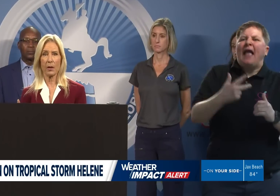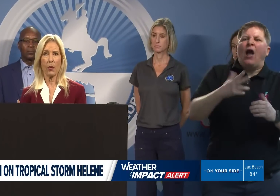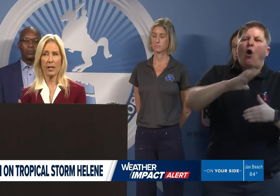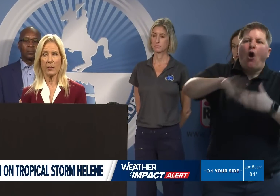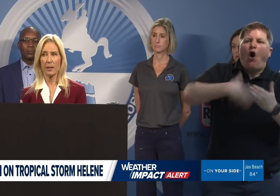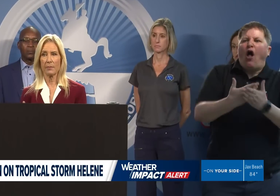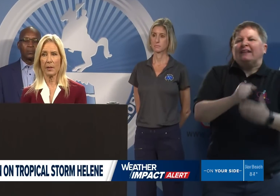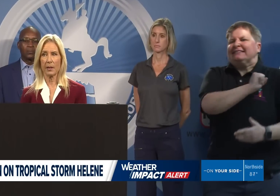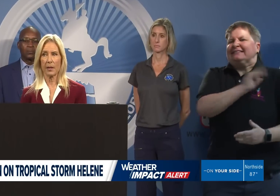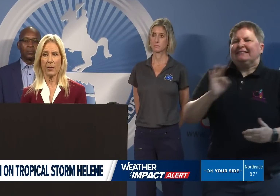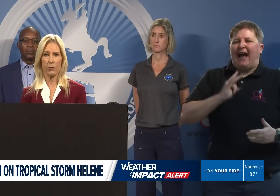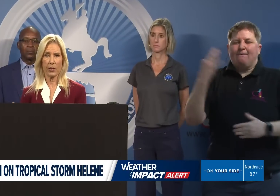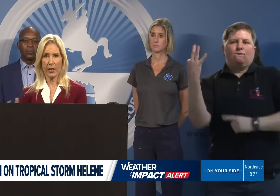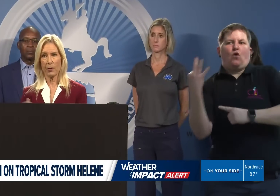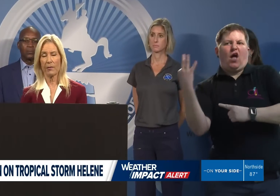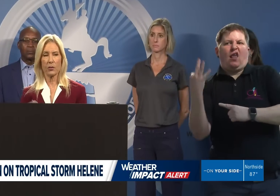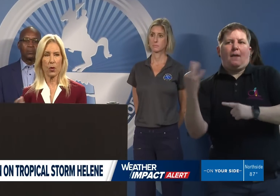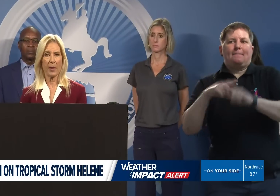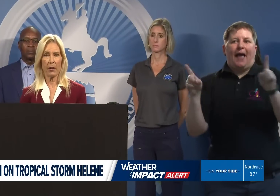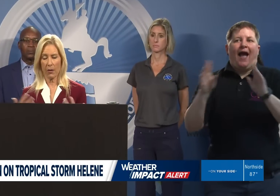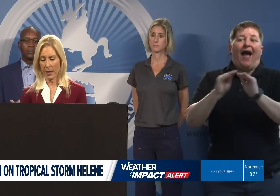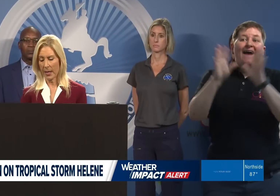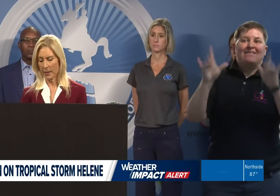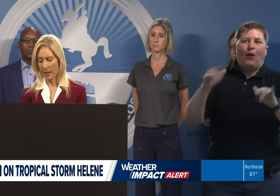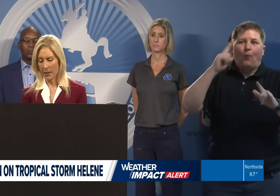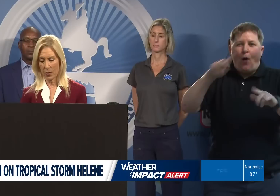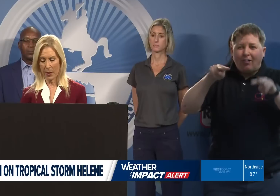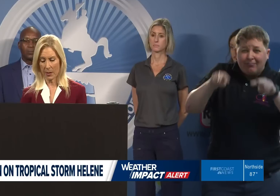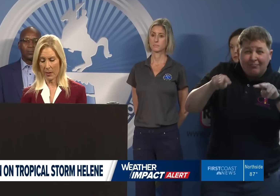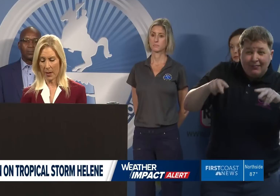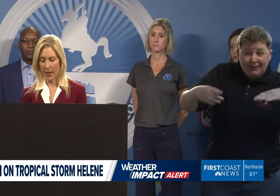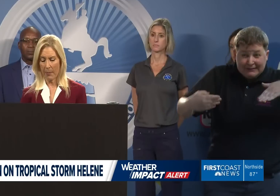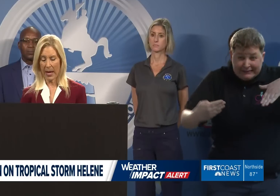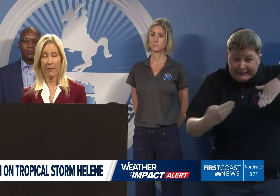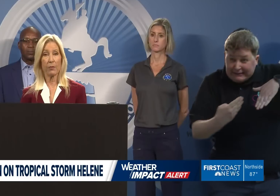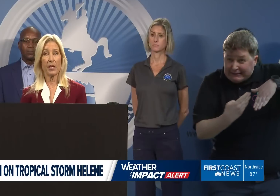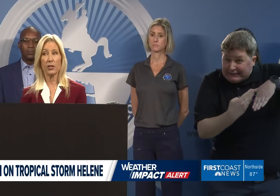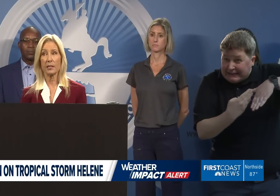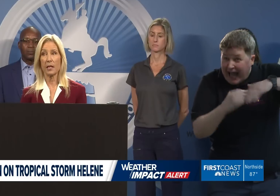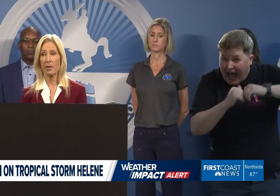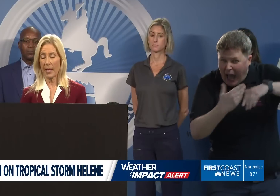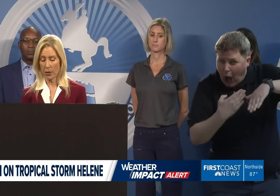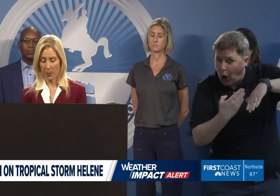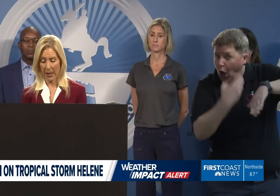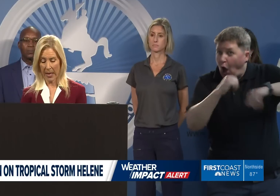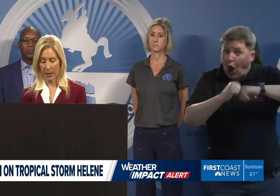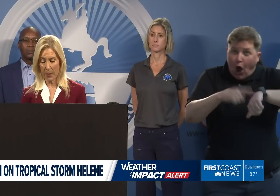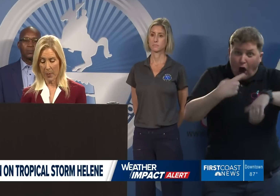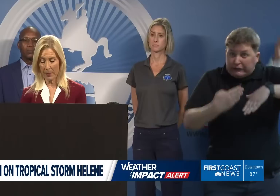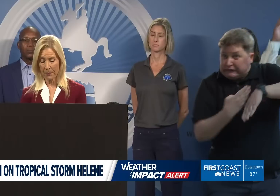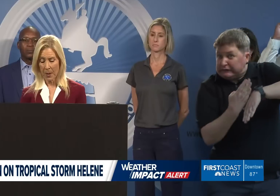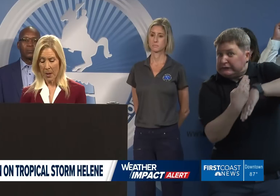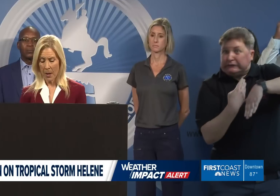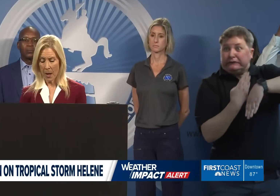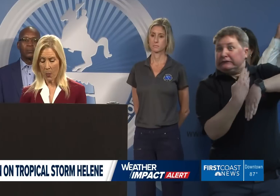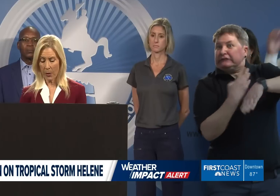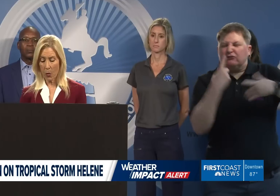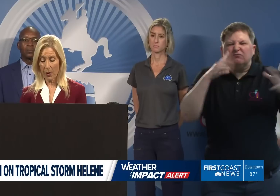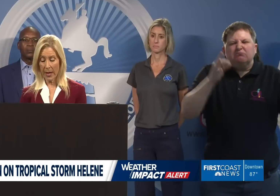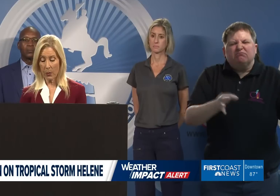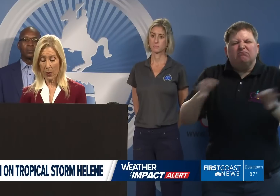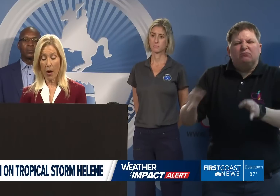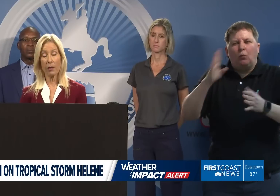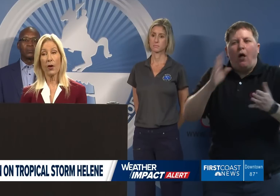obviously we're going to watch the trajectory of the storm and how long it takes to get to us, and that may have to be adjusted, but that's our plan at the moment.